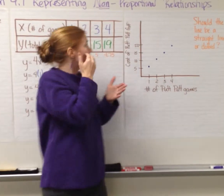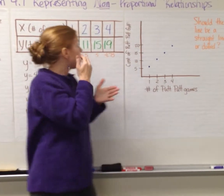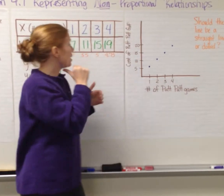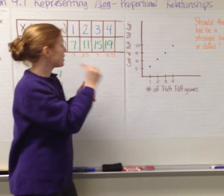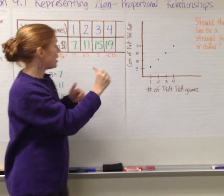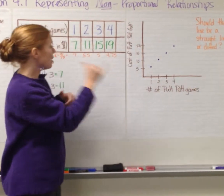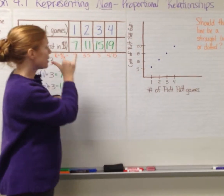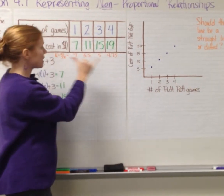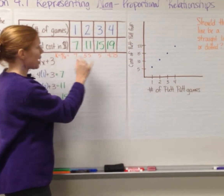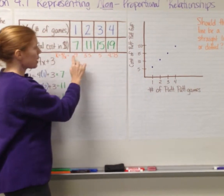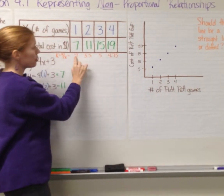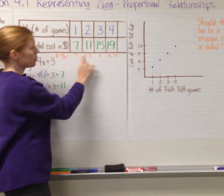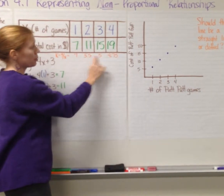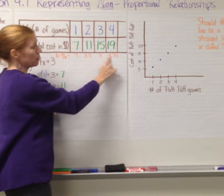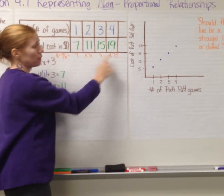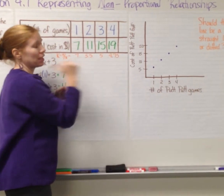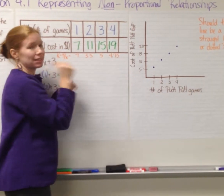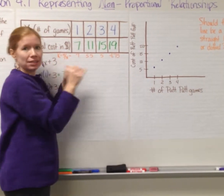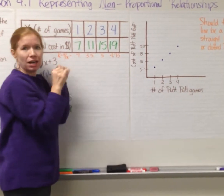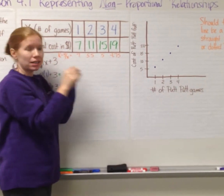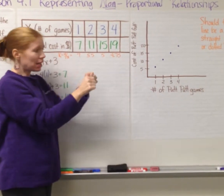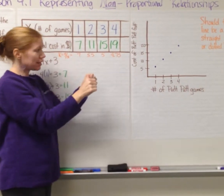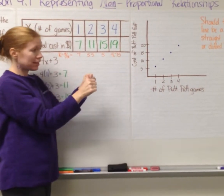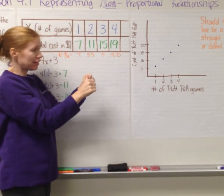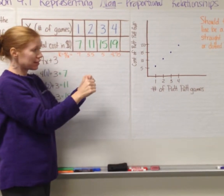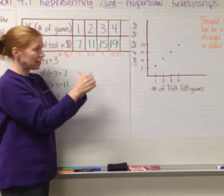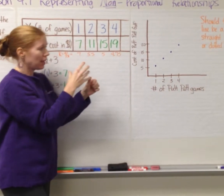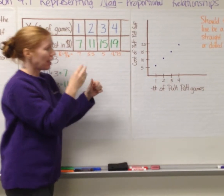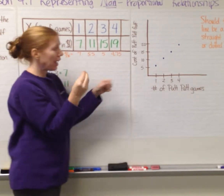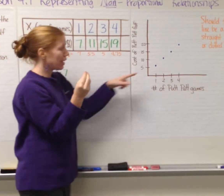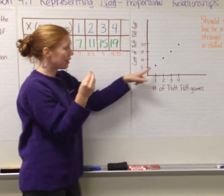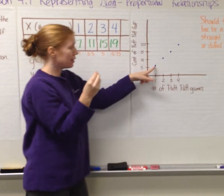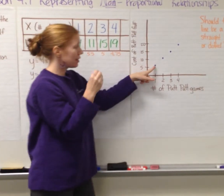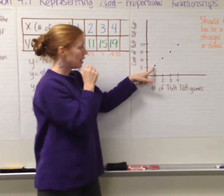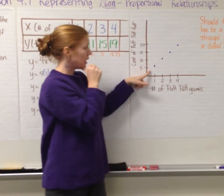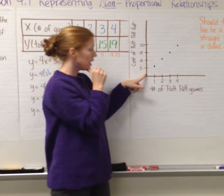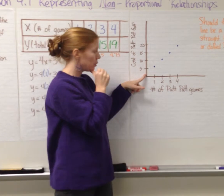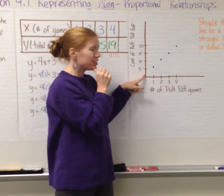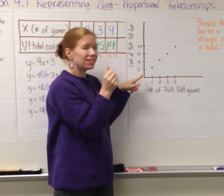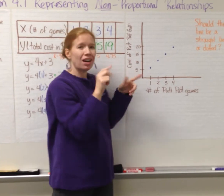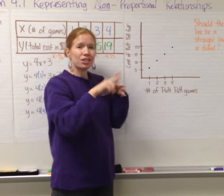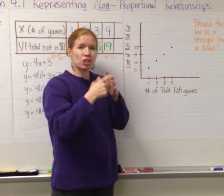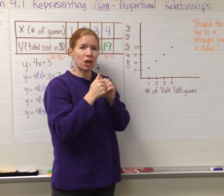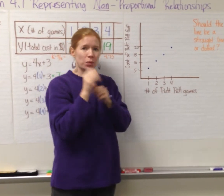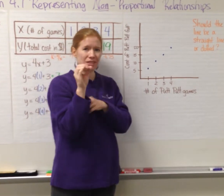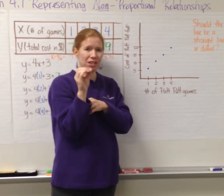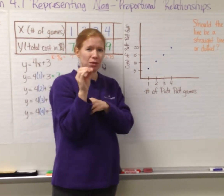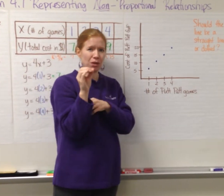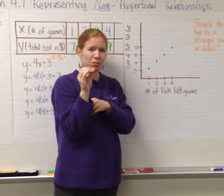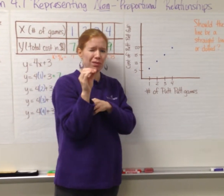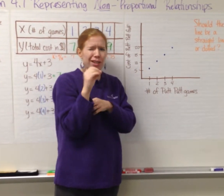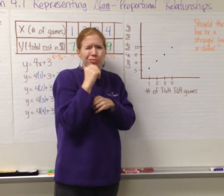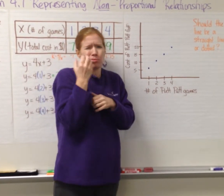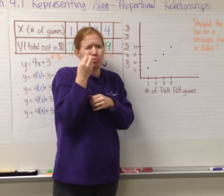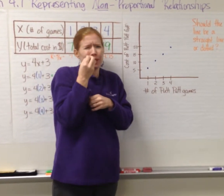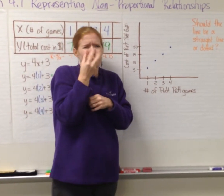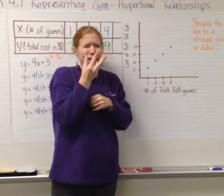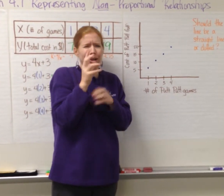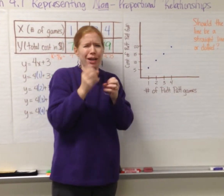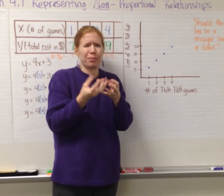know it is not the same, it is not constant, and it would not start with 0. And we don't care how